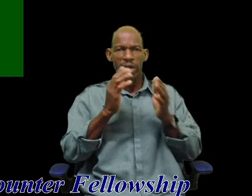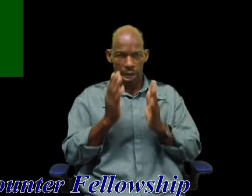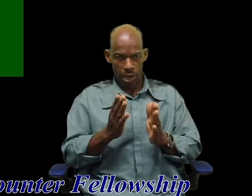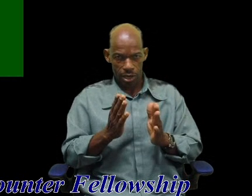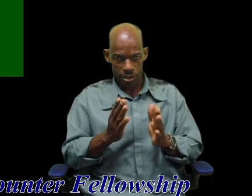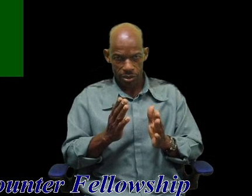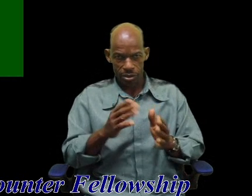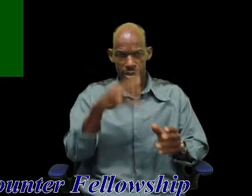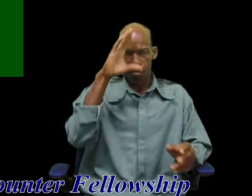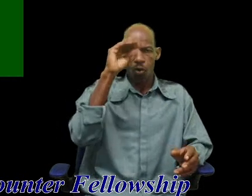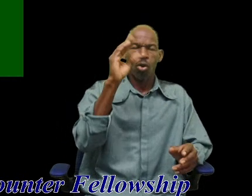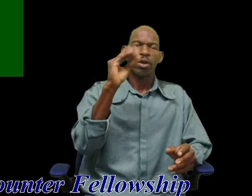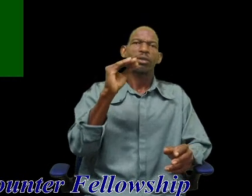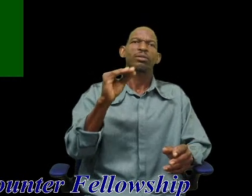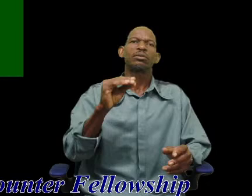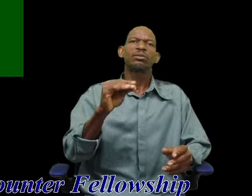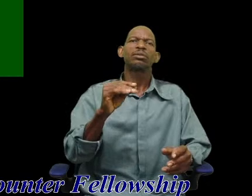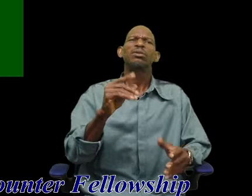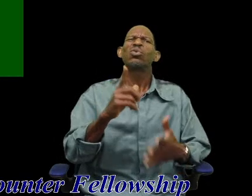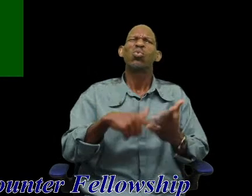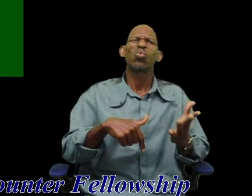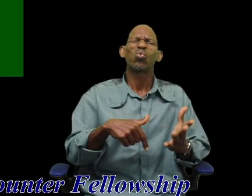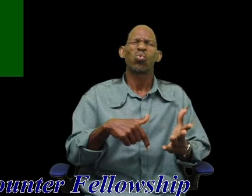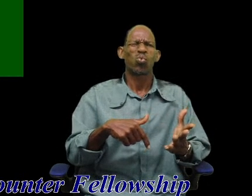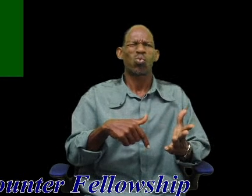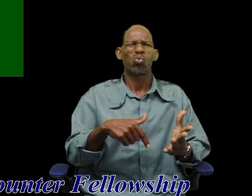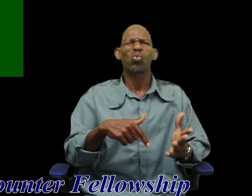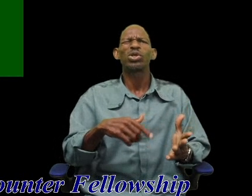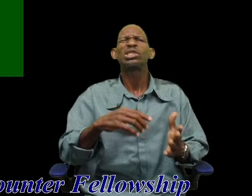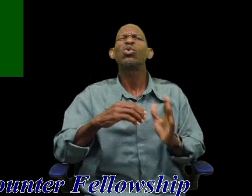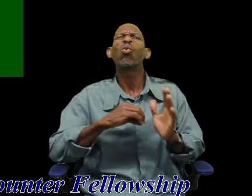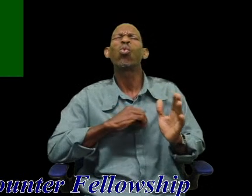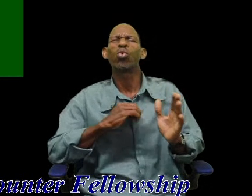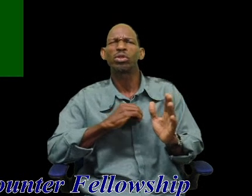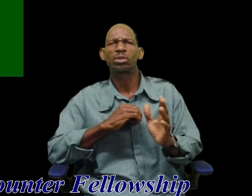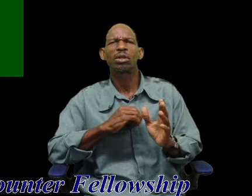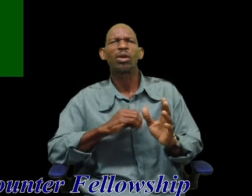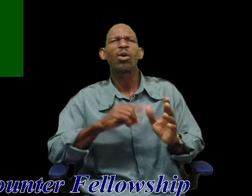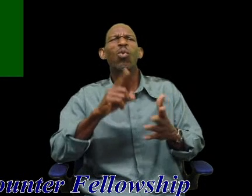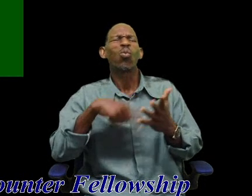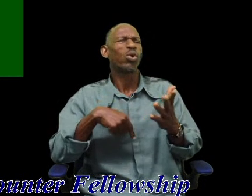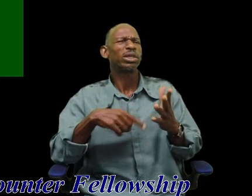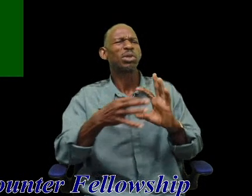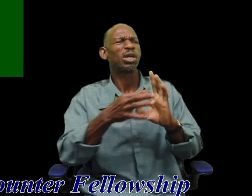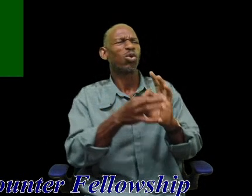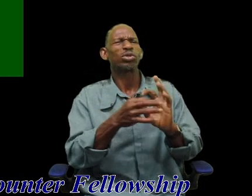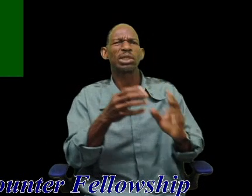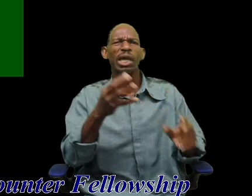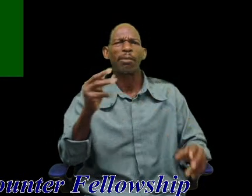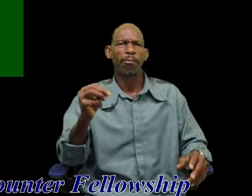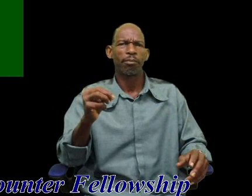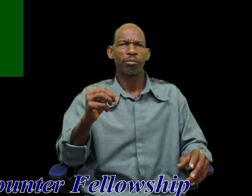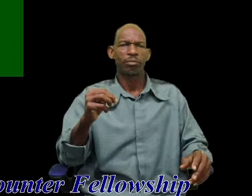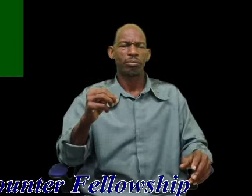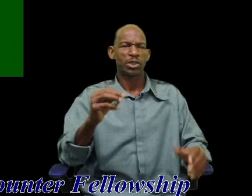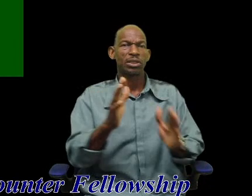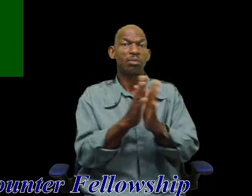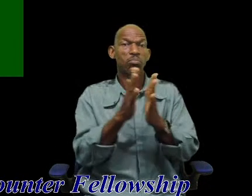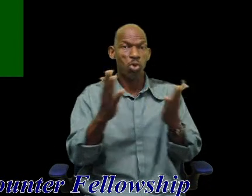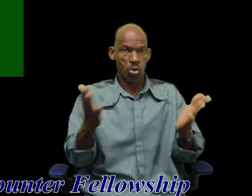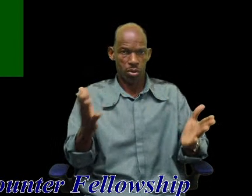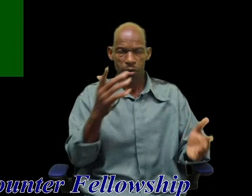what the boy owns, what belongs to him, is a book.